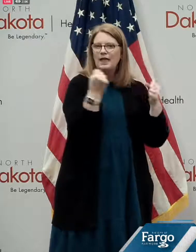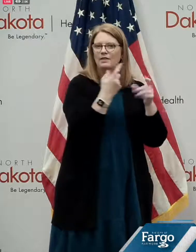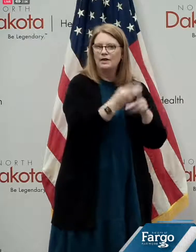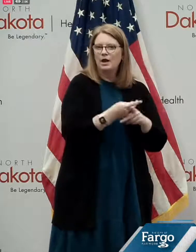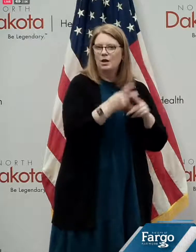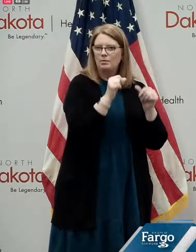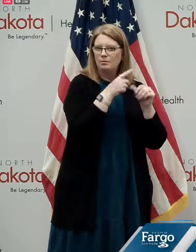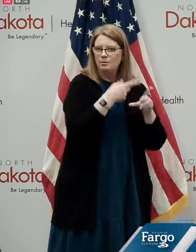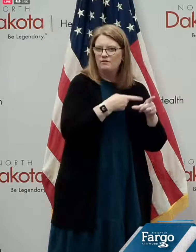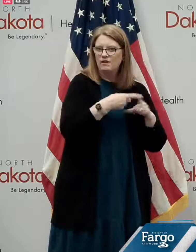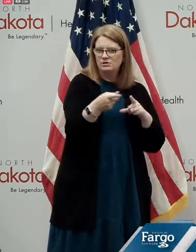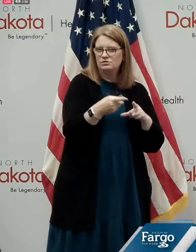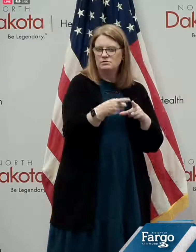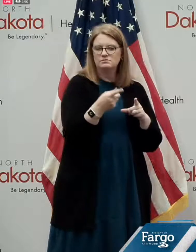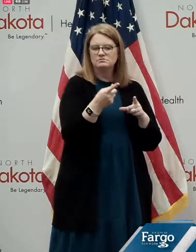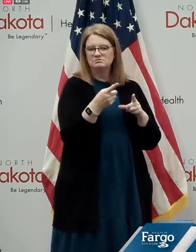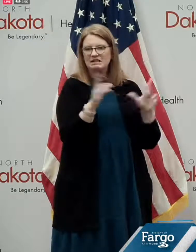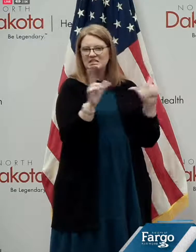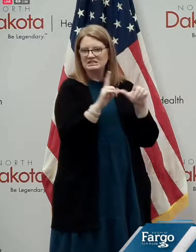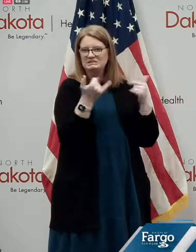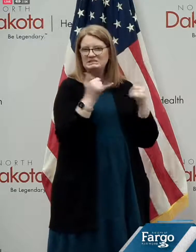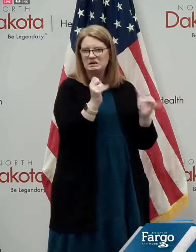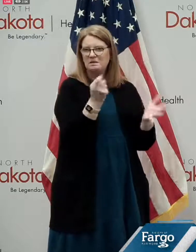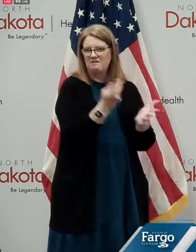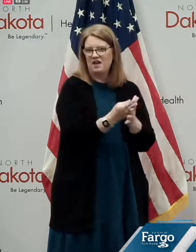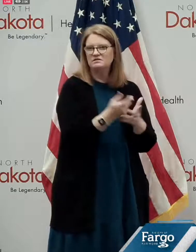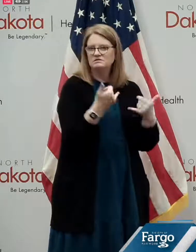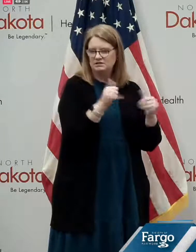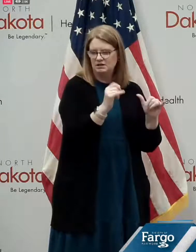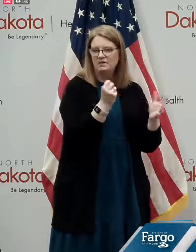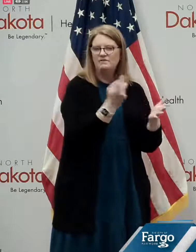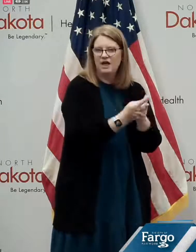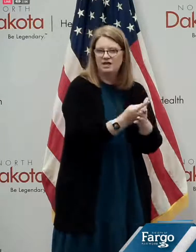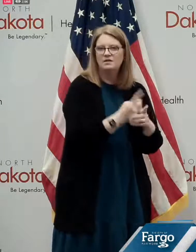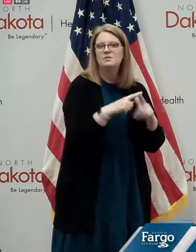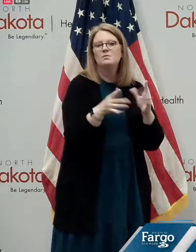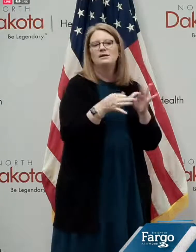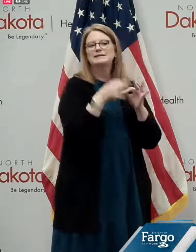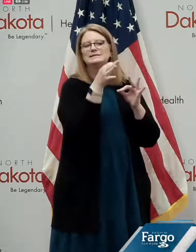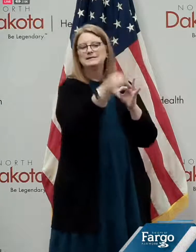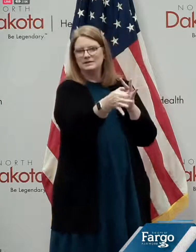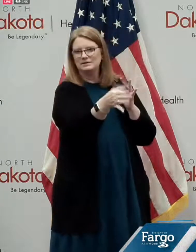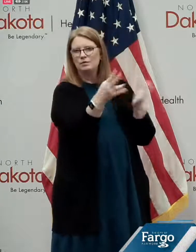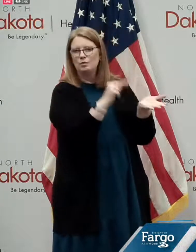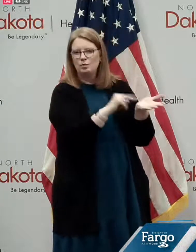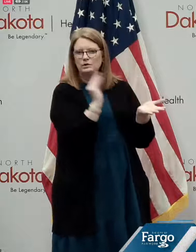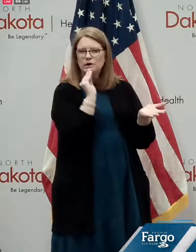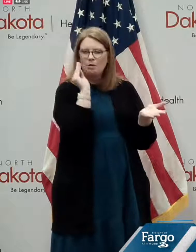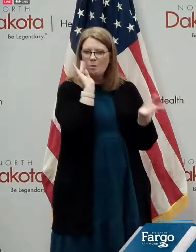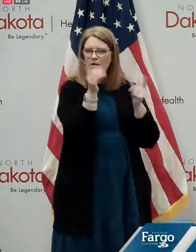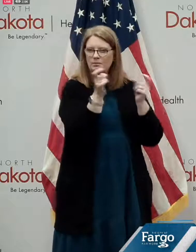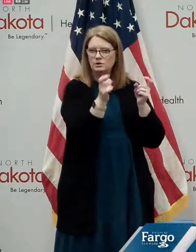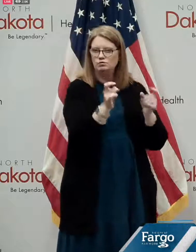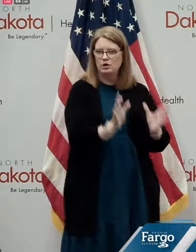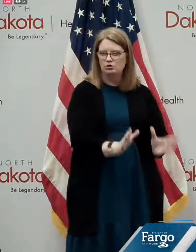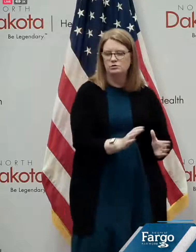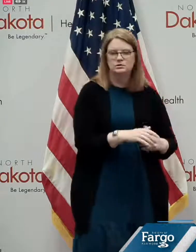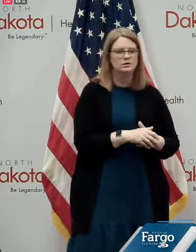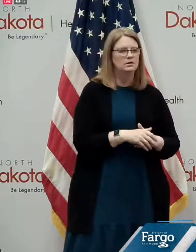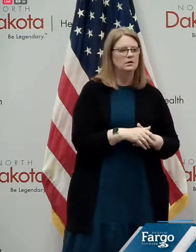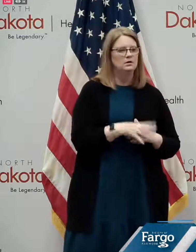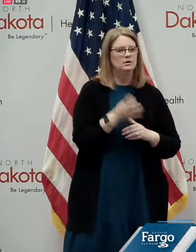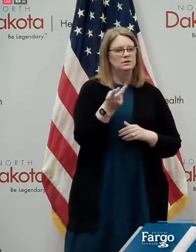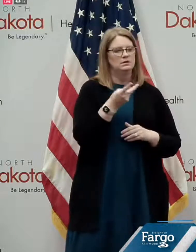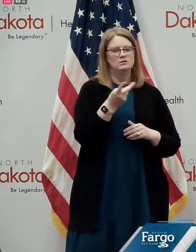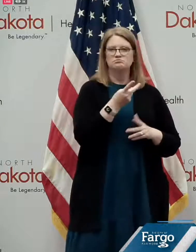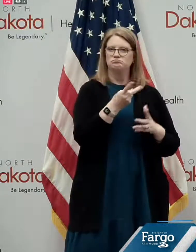professionals, and this extends it and includes it for nursing home administrators. So both of these